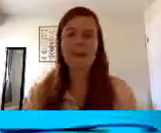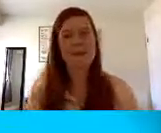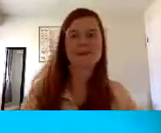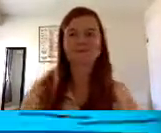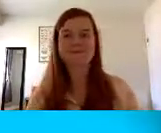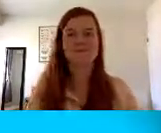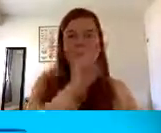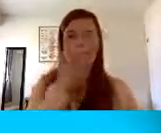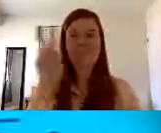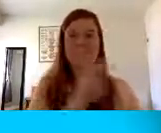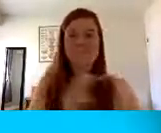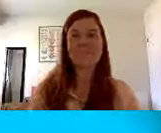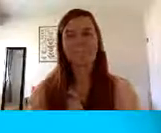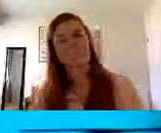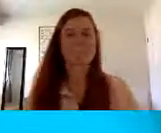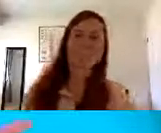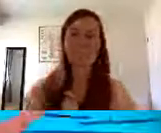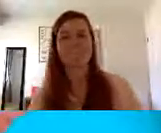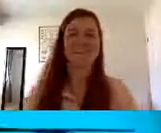All I eat is pizza.